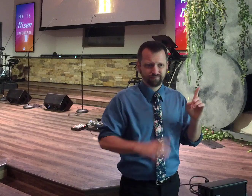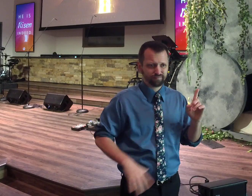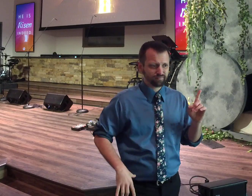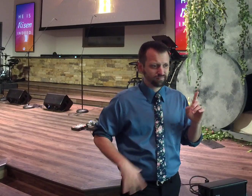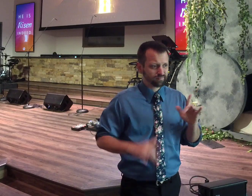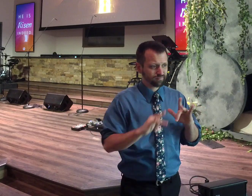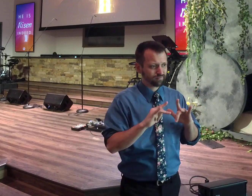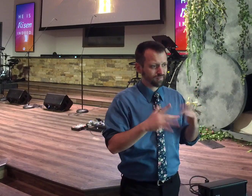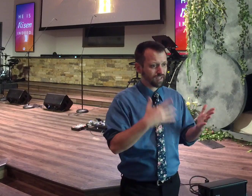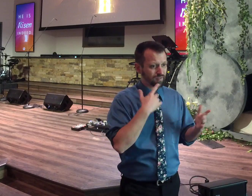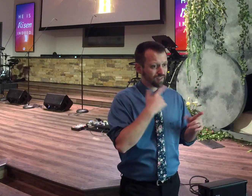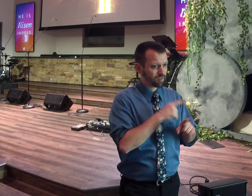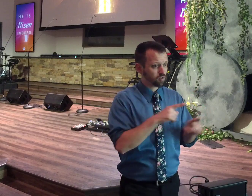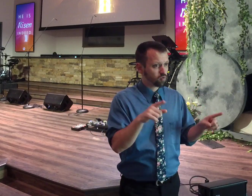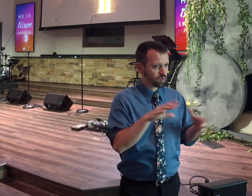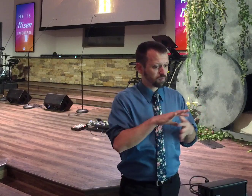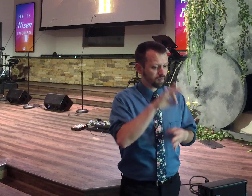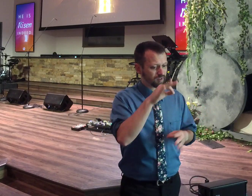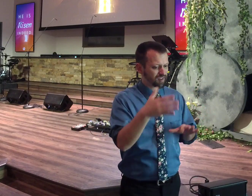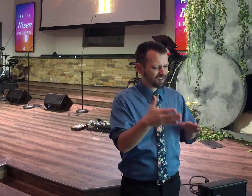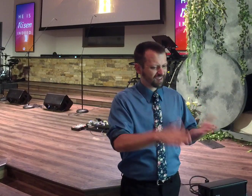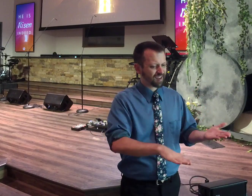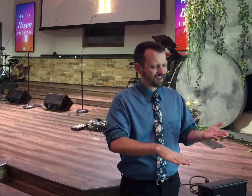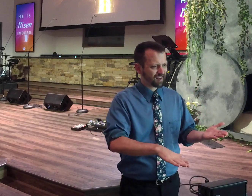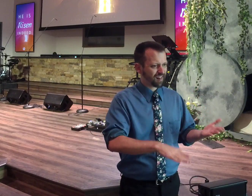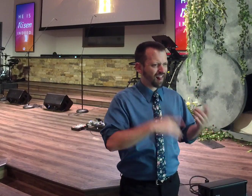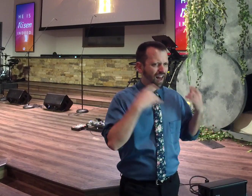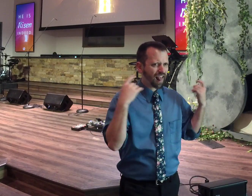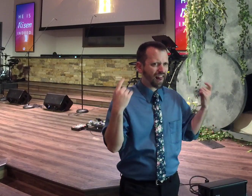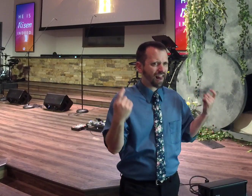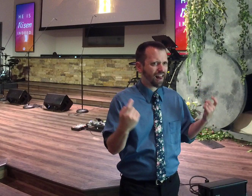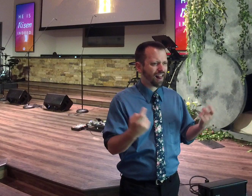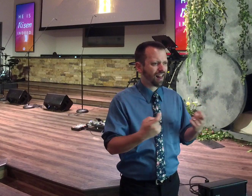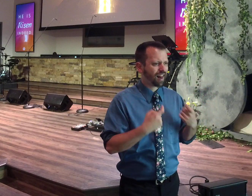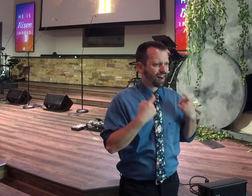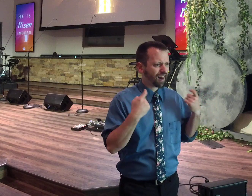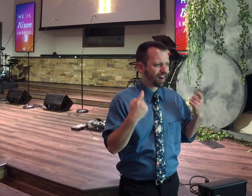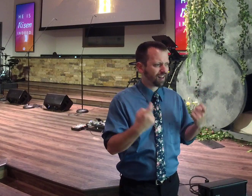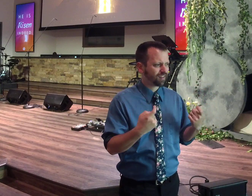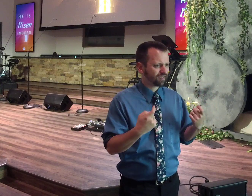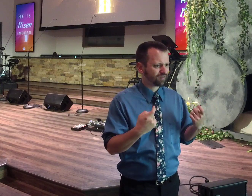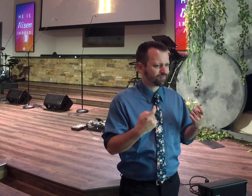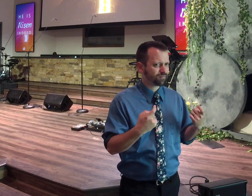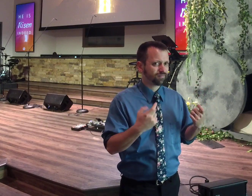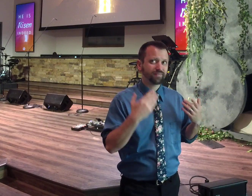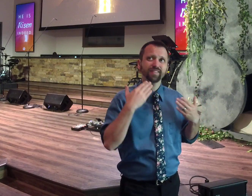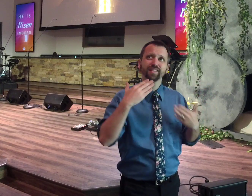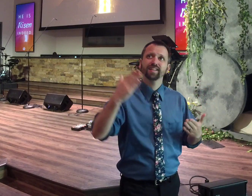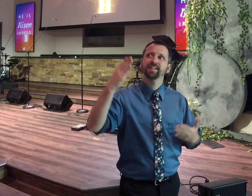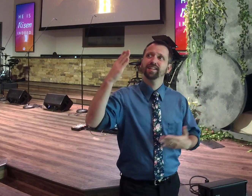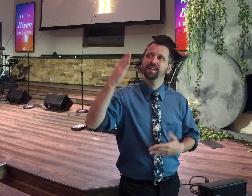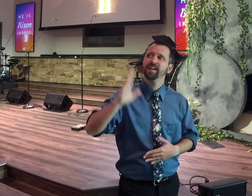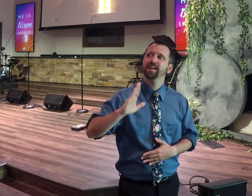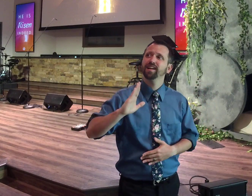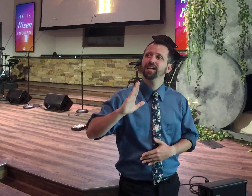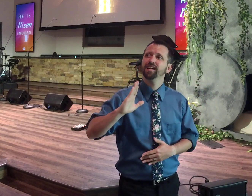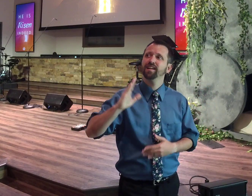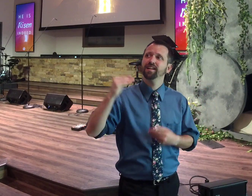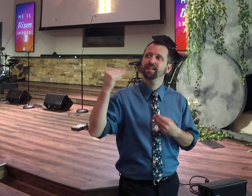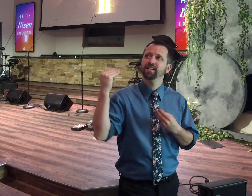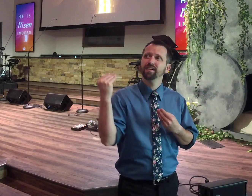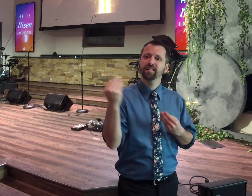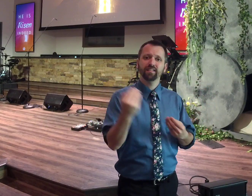are spiritually dead, dead in trespasses and sins. But thanks be to God that he gives you a chance to